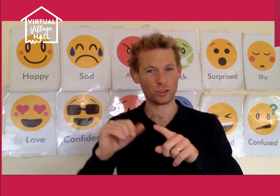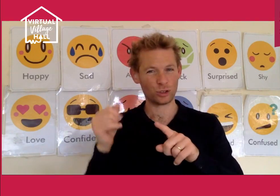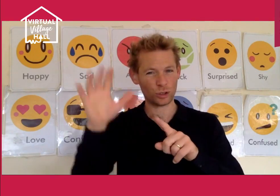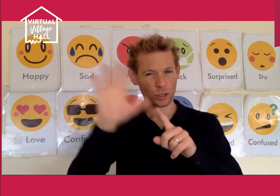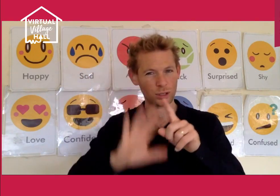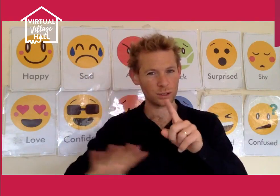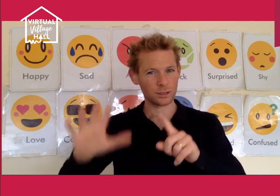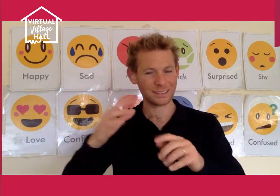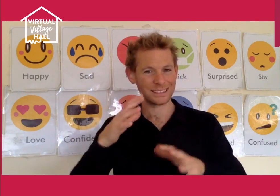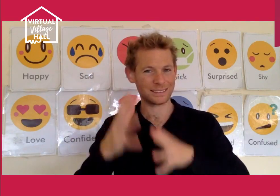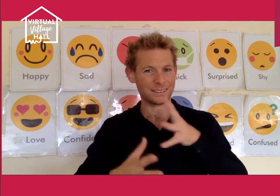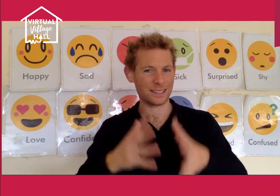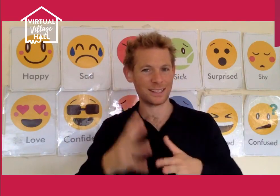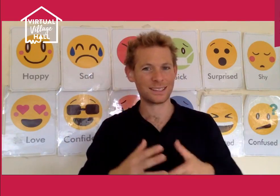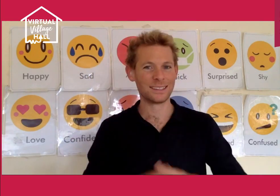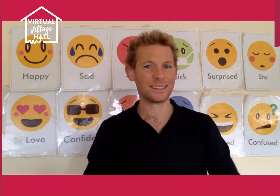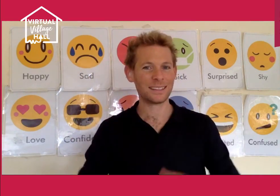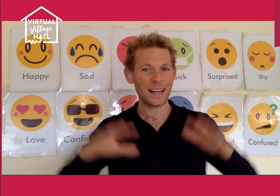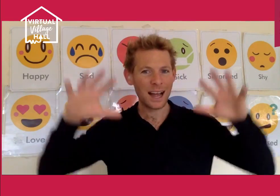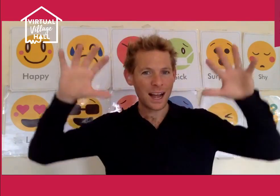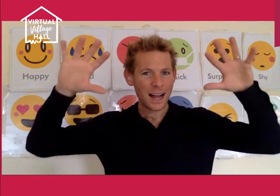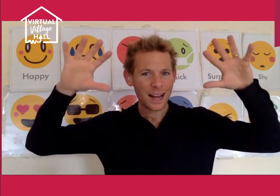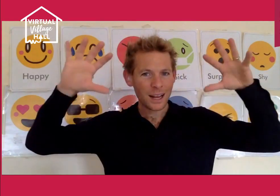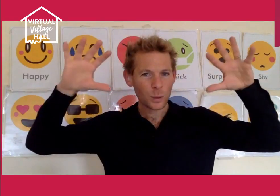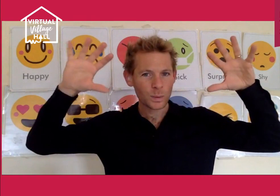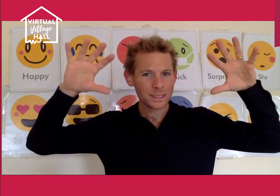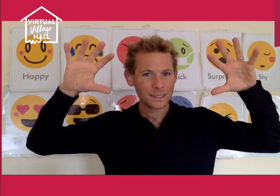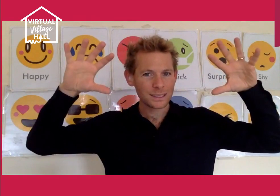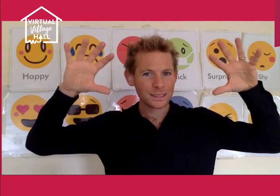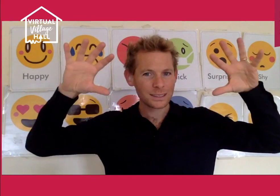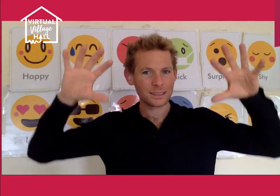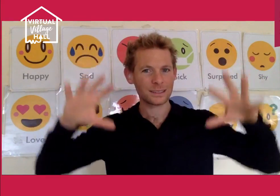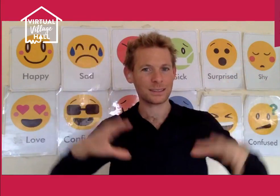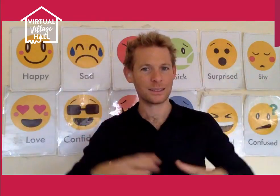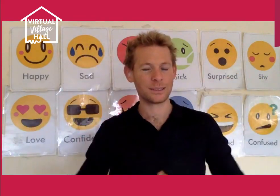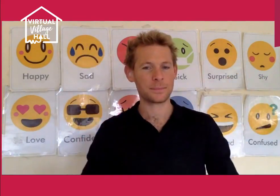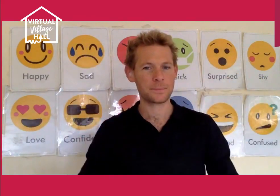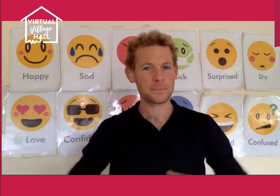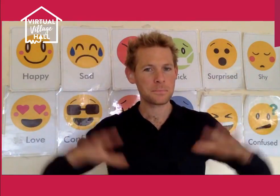In England, and I think Scotland and Wales, they sign it differently. Halloween.